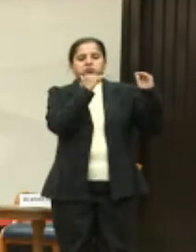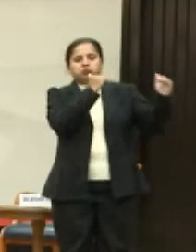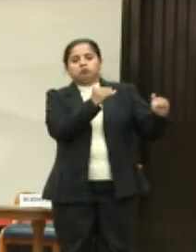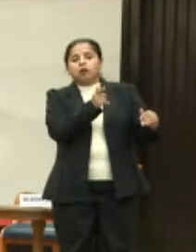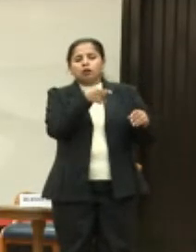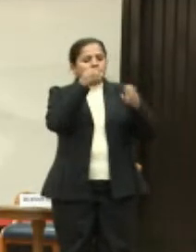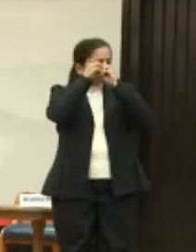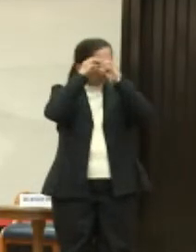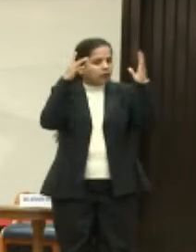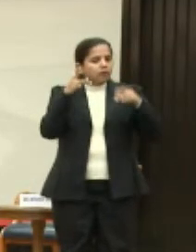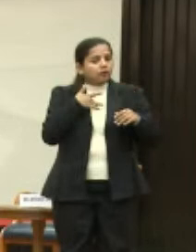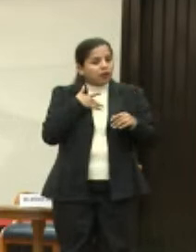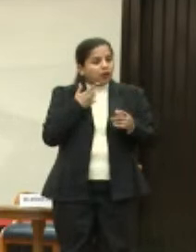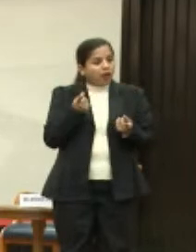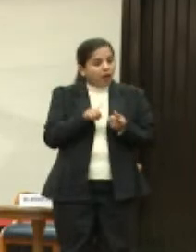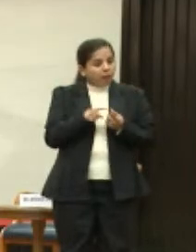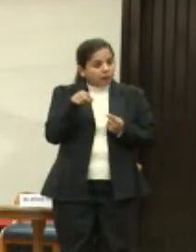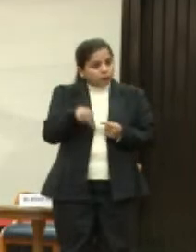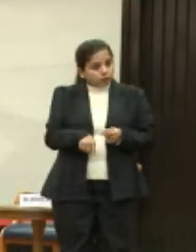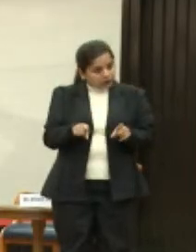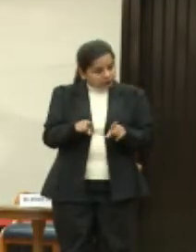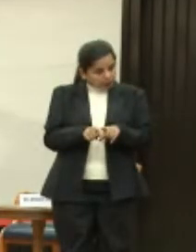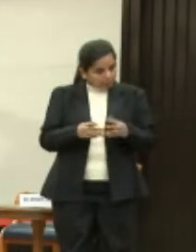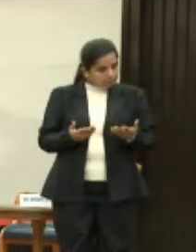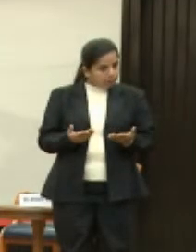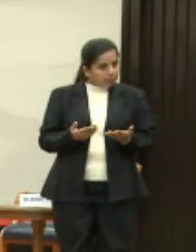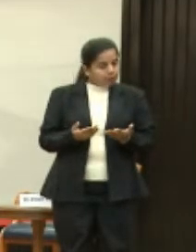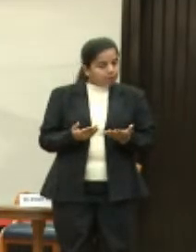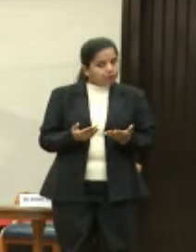Imagine something like that happening today.